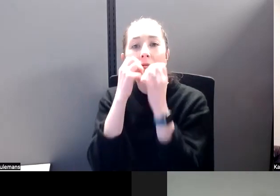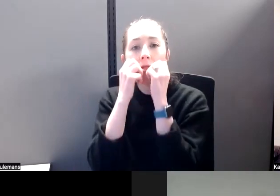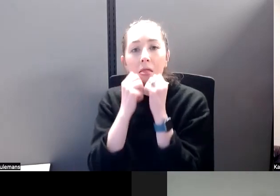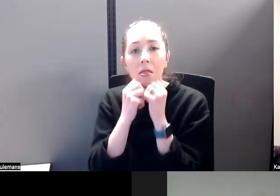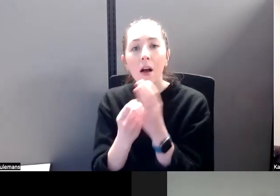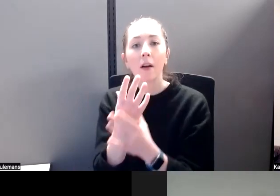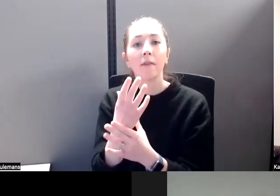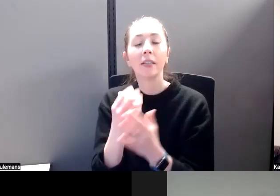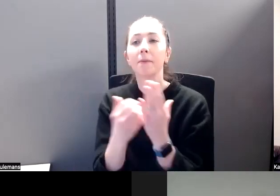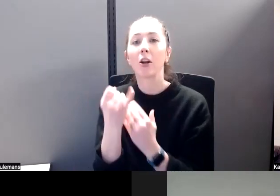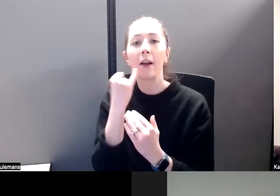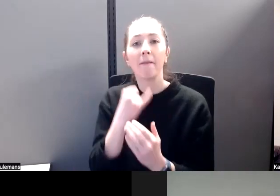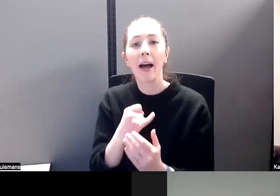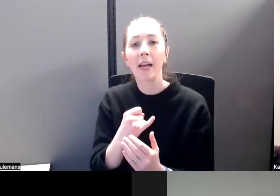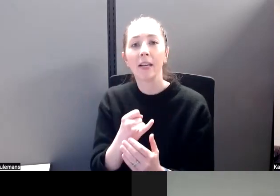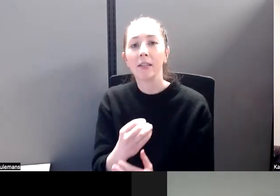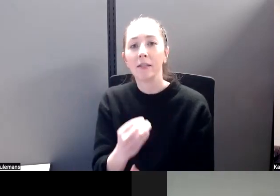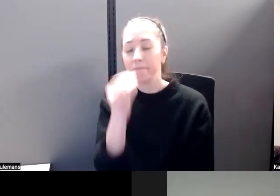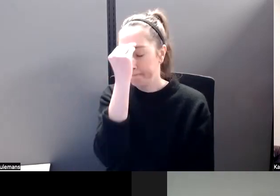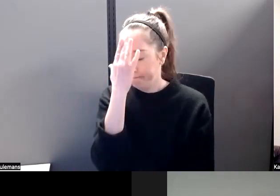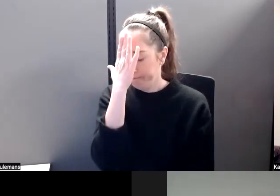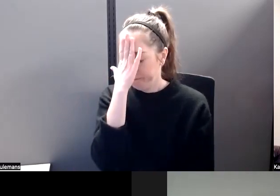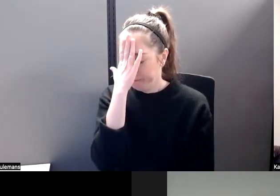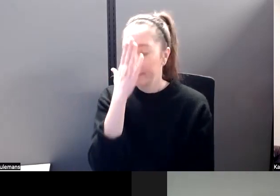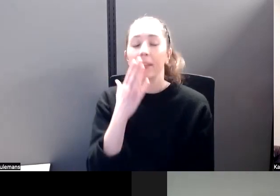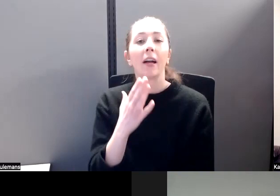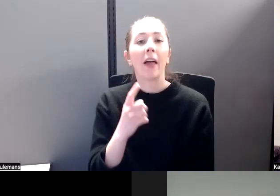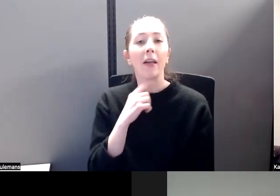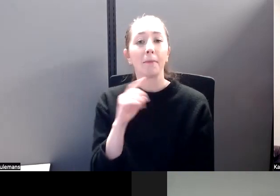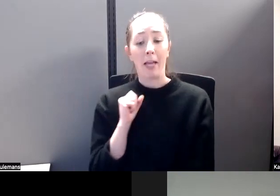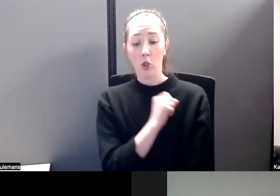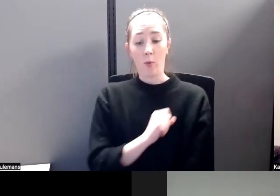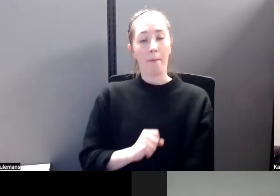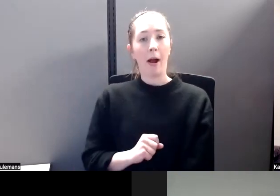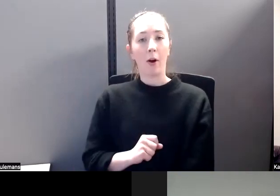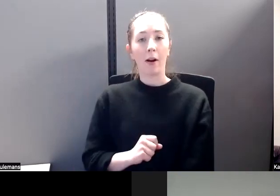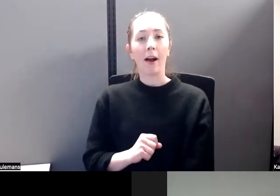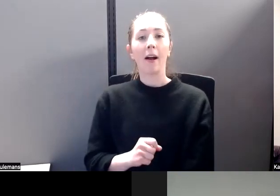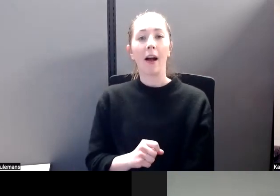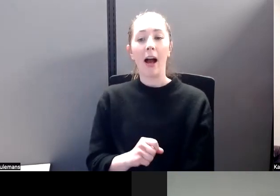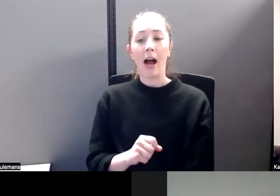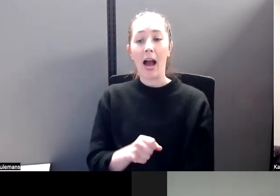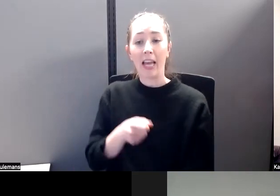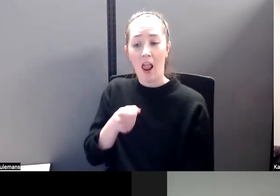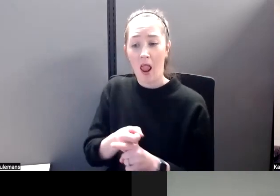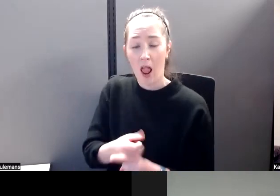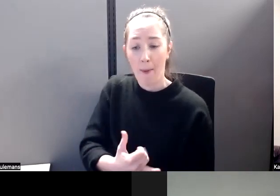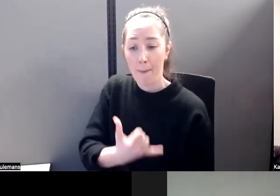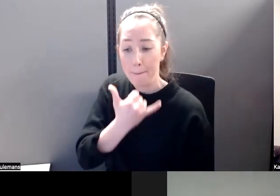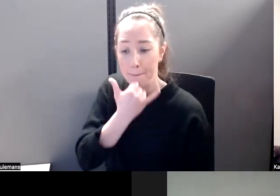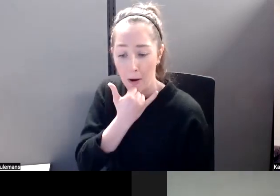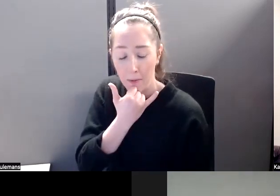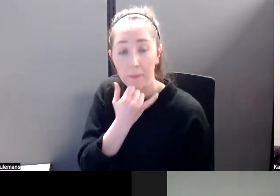times I get hit in the face. I think that's probably my superpower. If I was to have one, I can get knocked down hard and be like, all